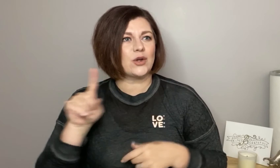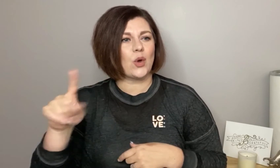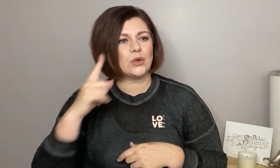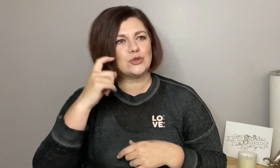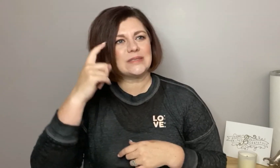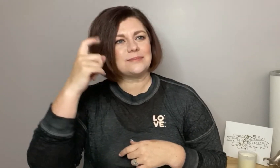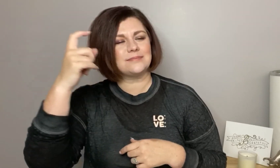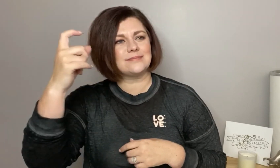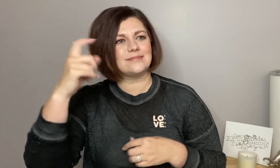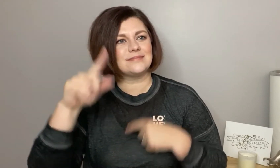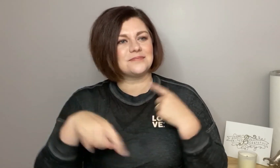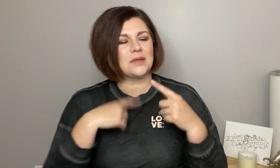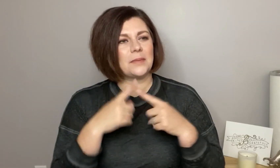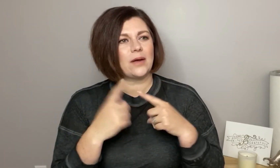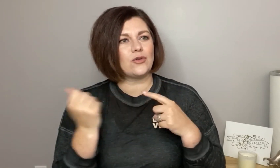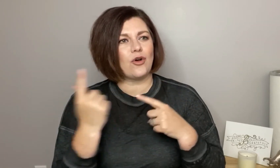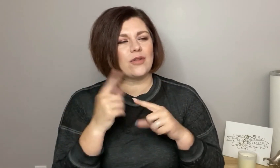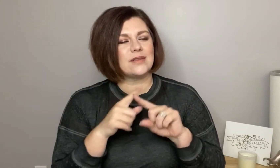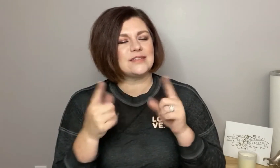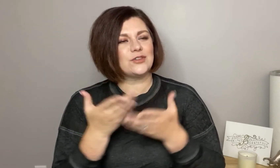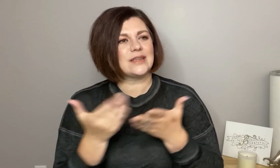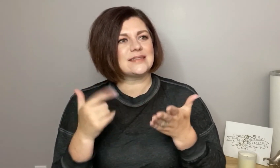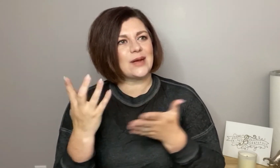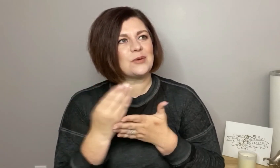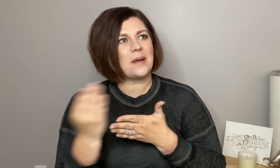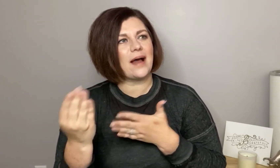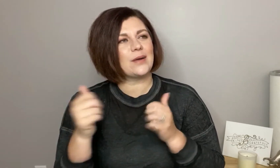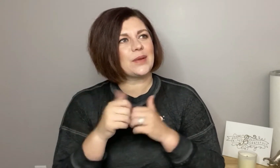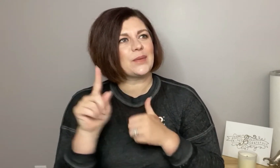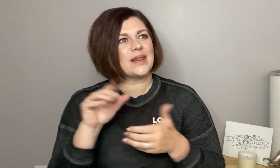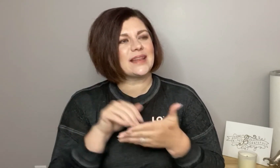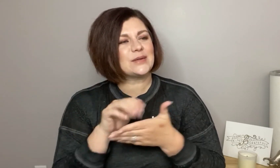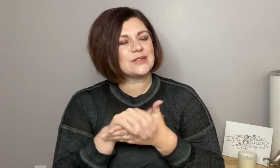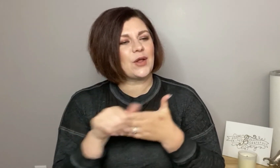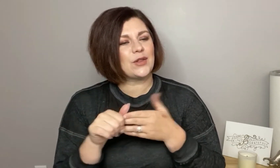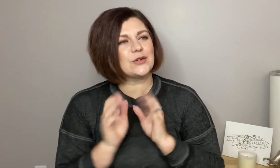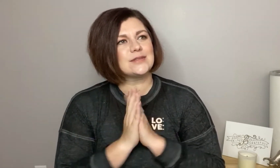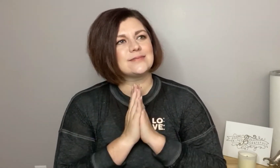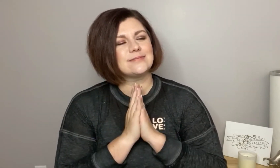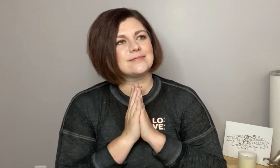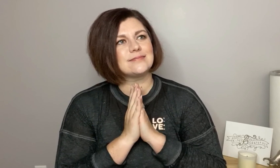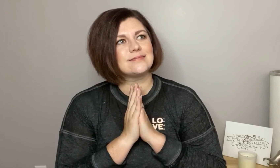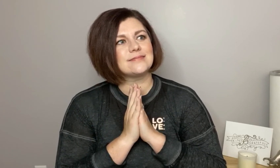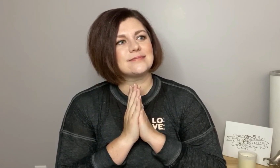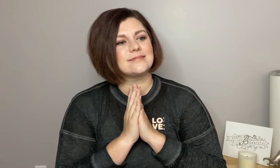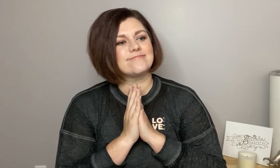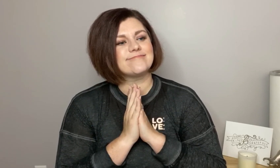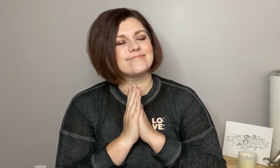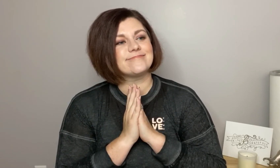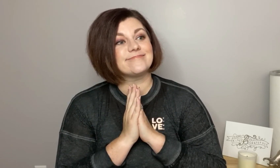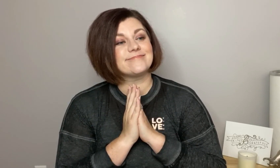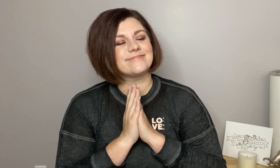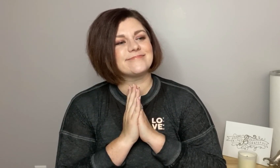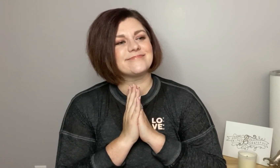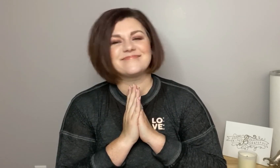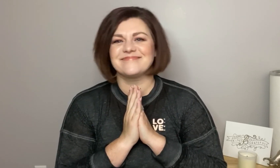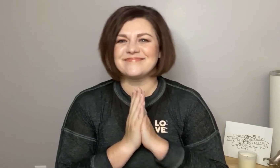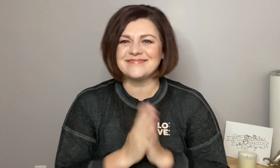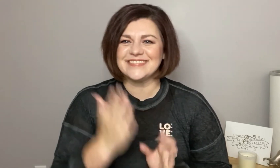today. I'm going to go dream now of all the different things that I could buy with that money.